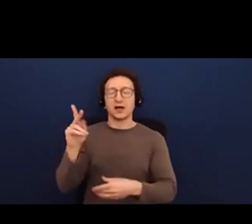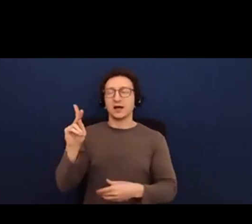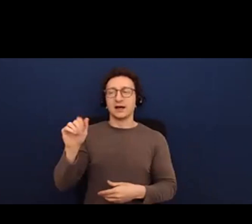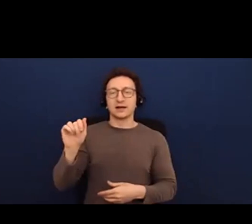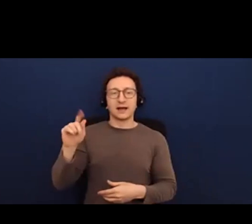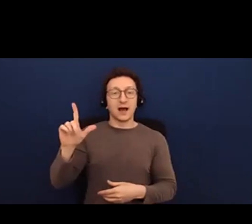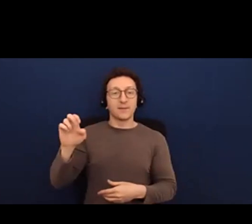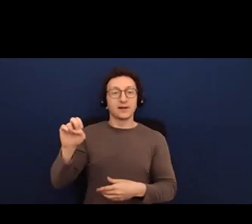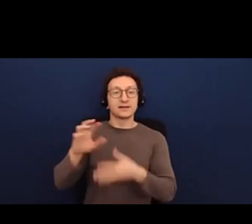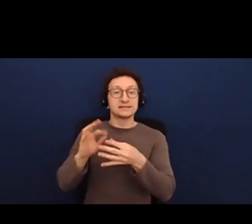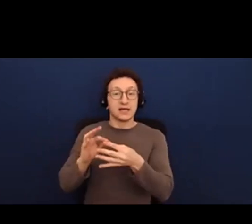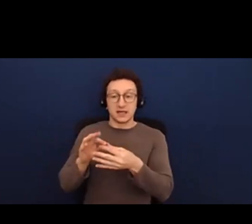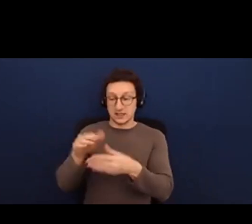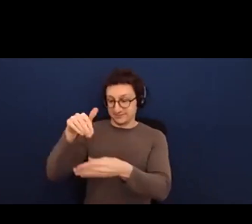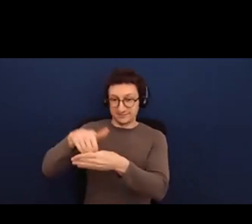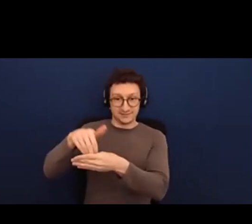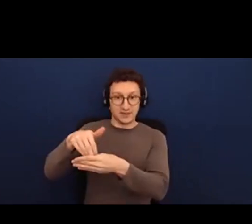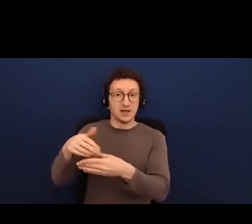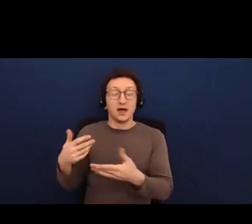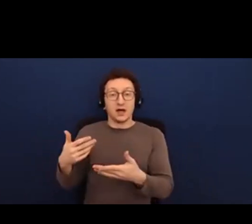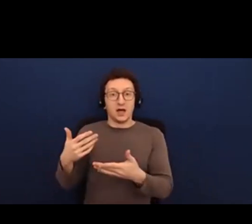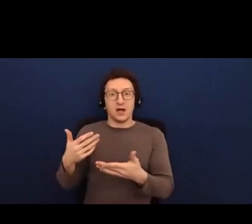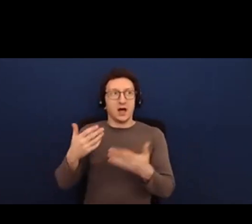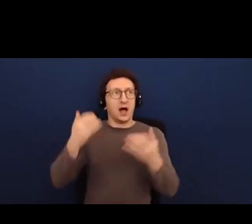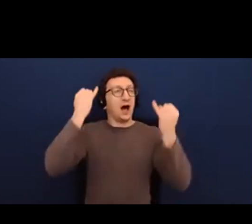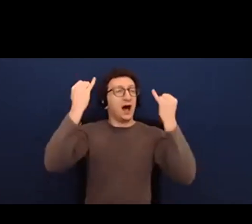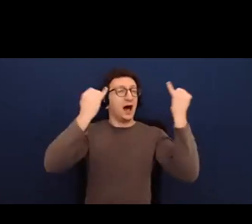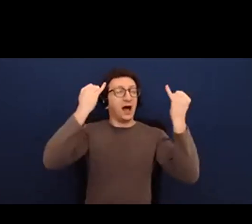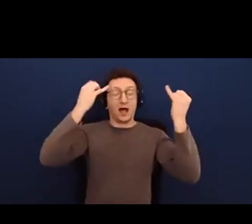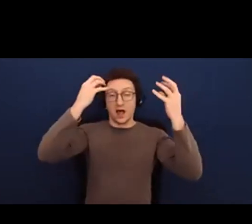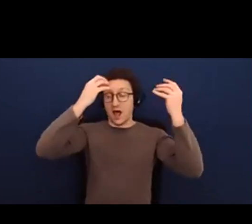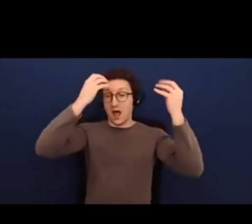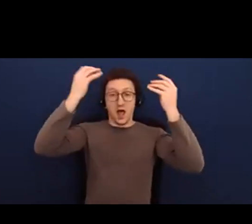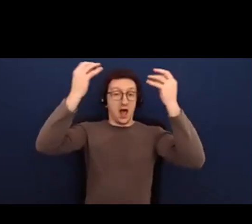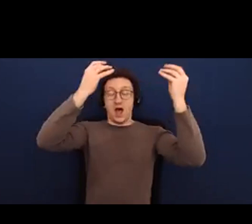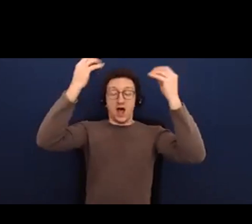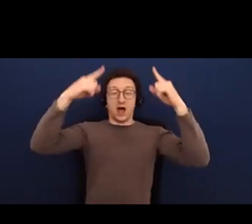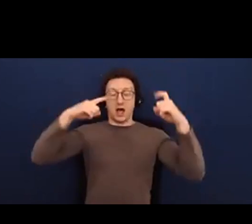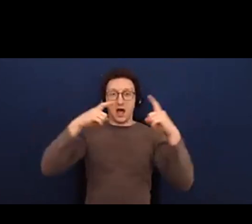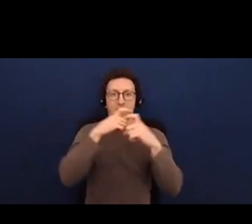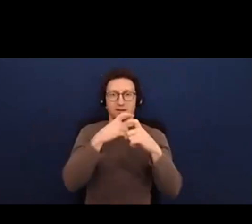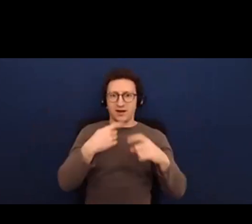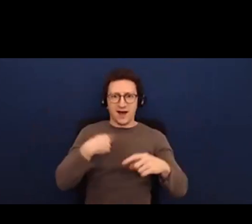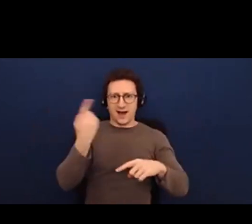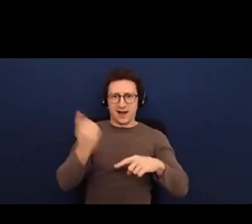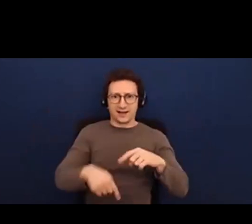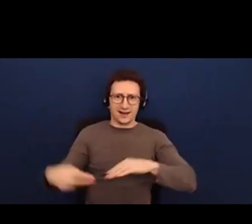had ideas which were too complicated for his congregation at the